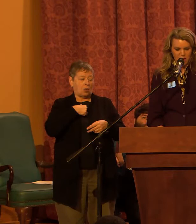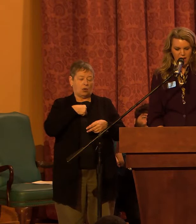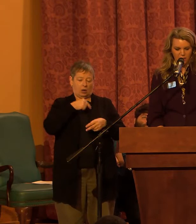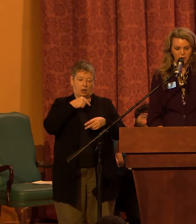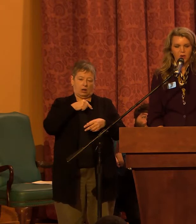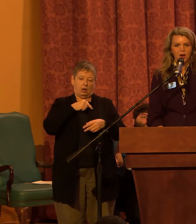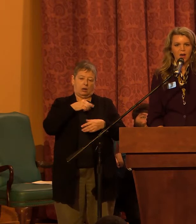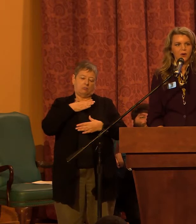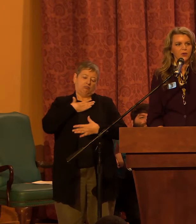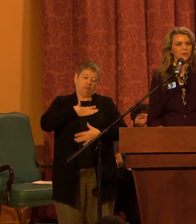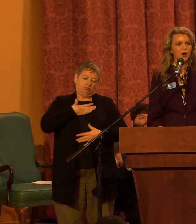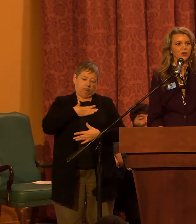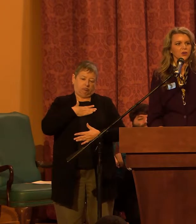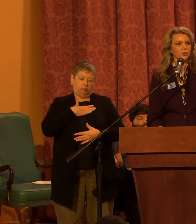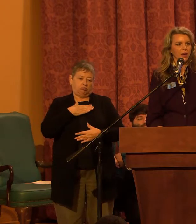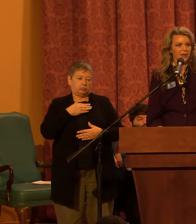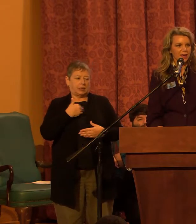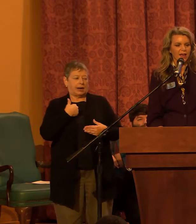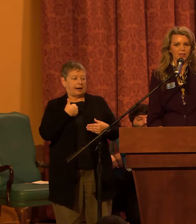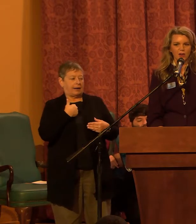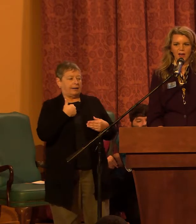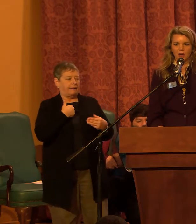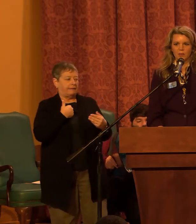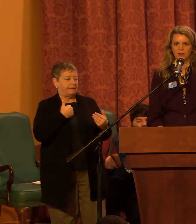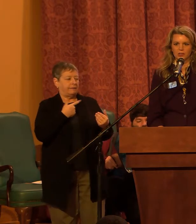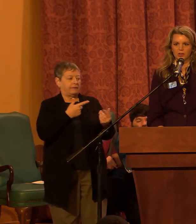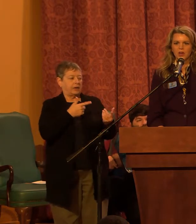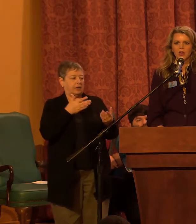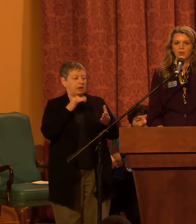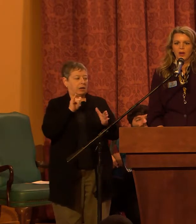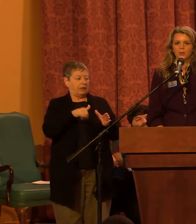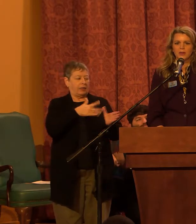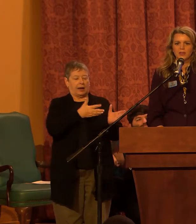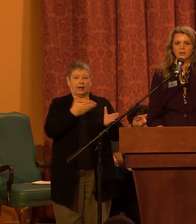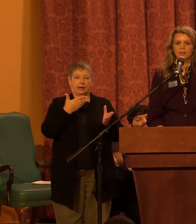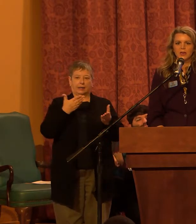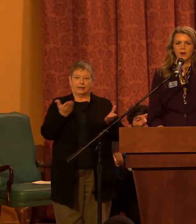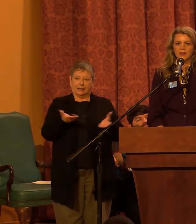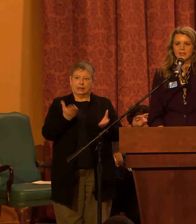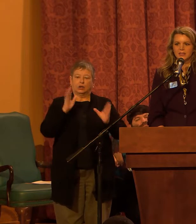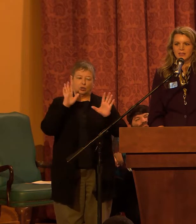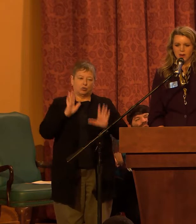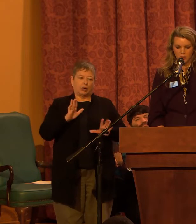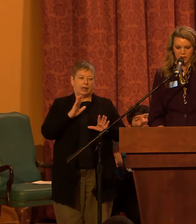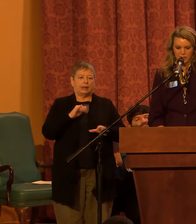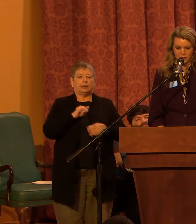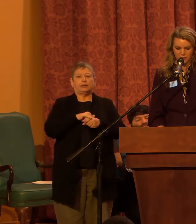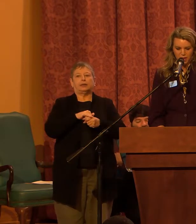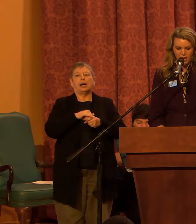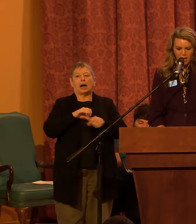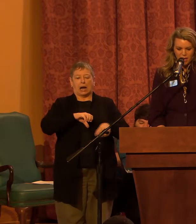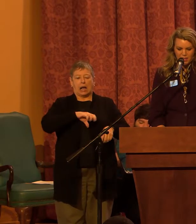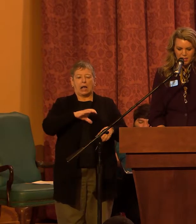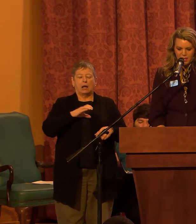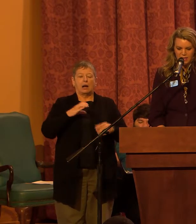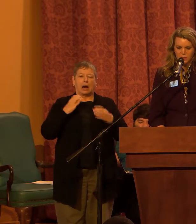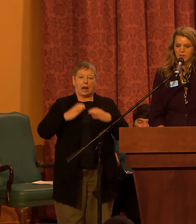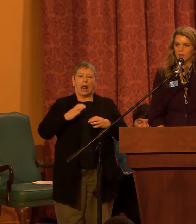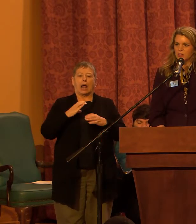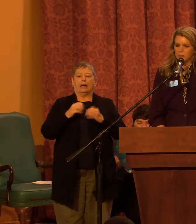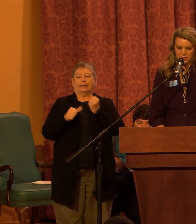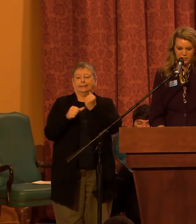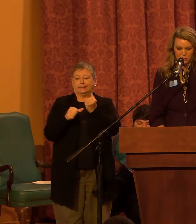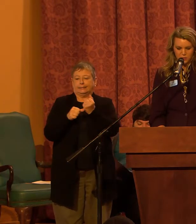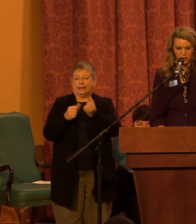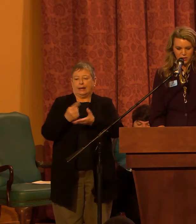pleasure to have a program called GREAT at the Art Caddo Bossier, Great Results Equine Assisted Therapies. It is